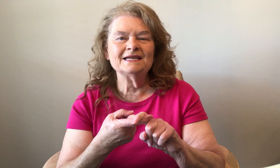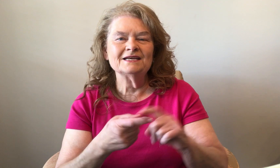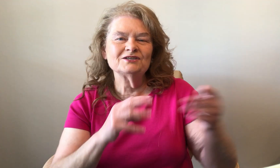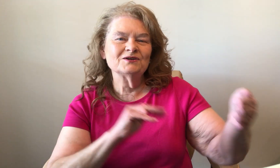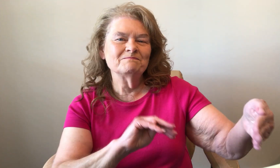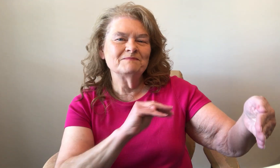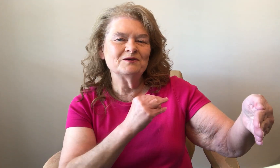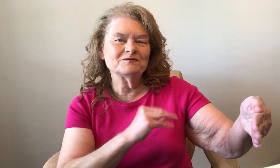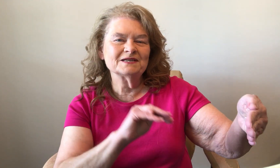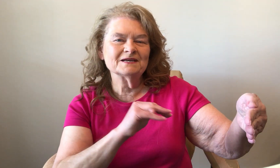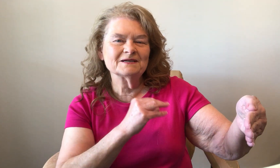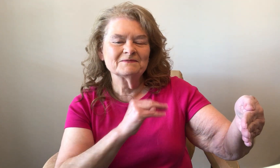Spanish music.